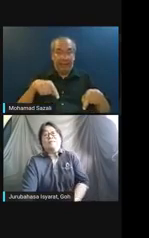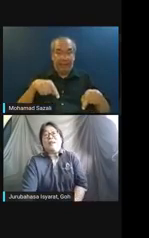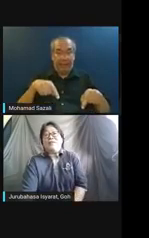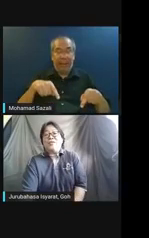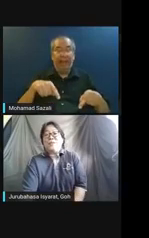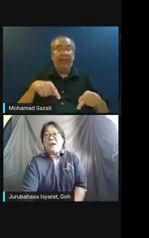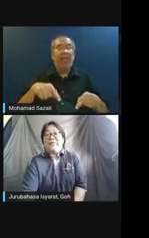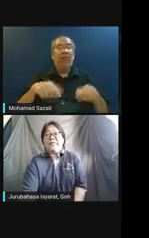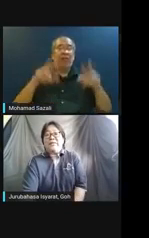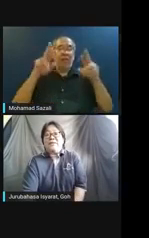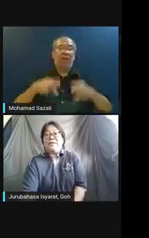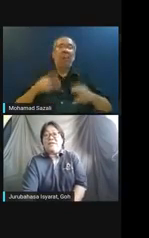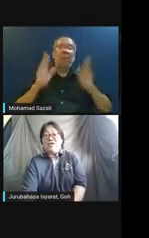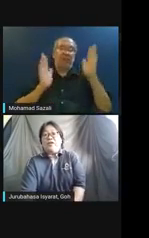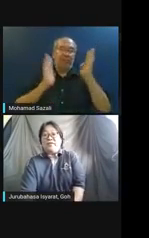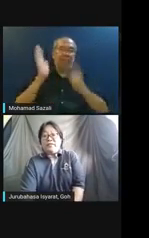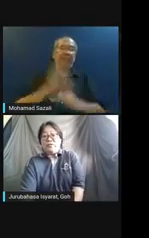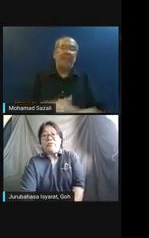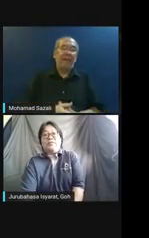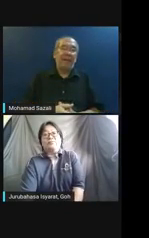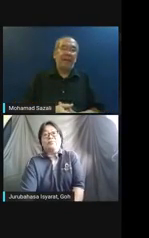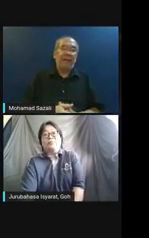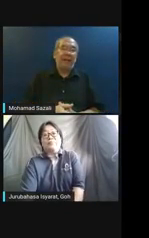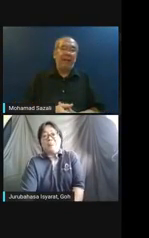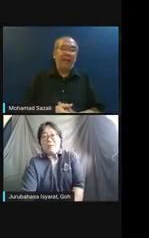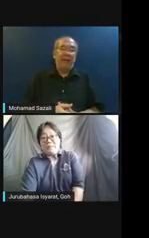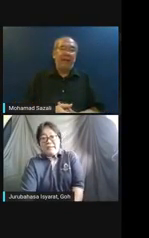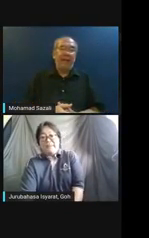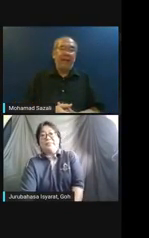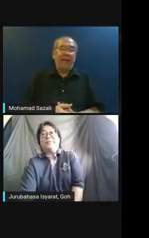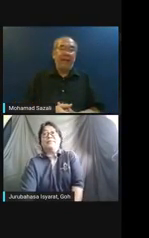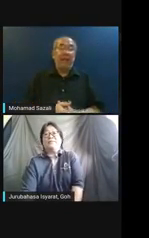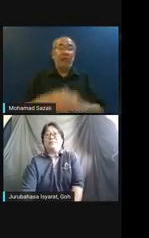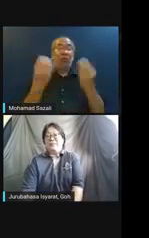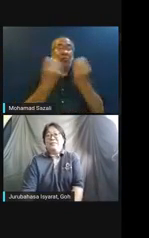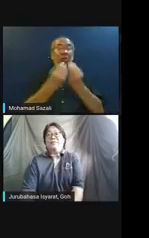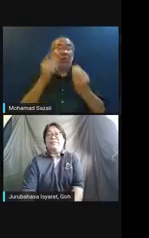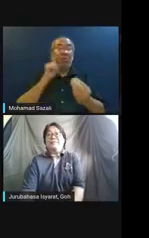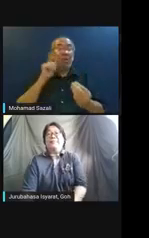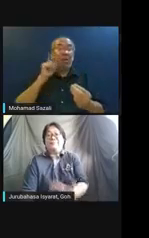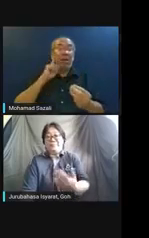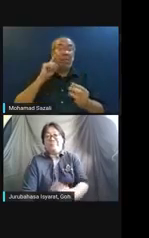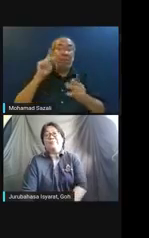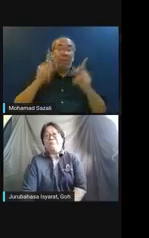In our country, we have the Federal Constitution, number 8.